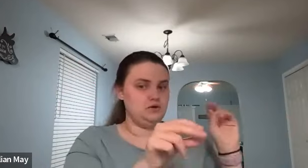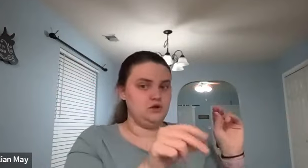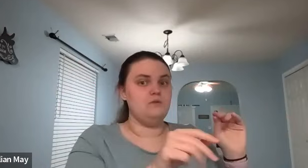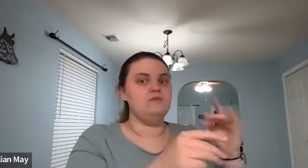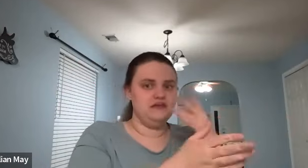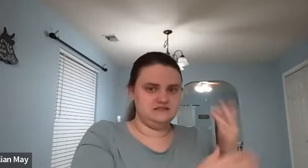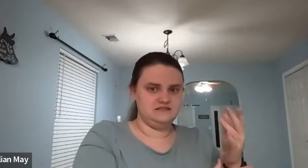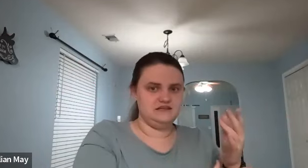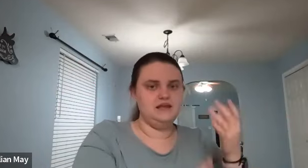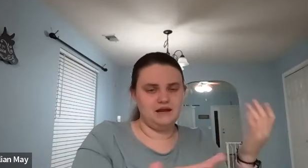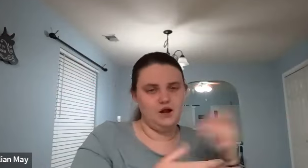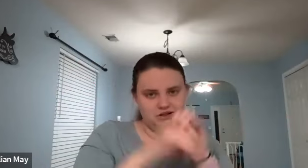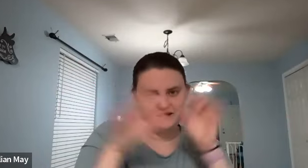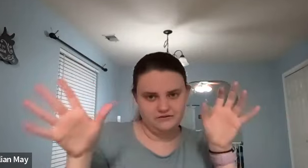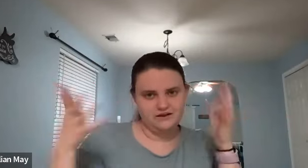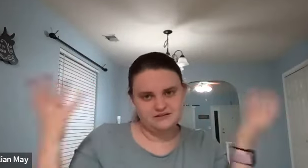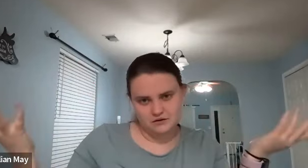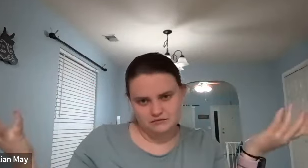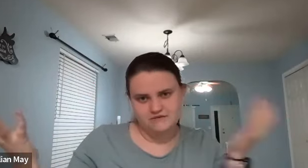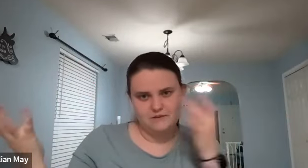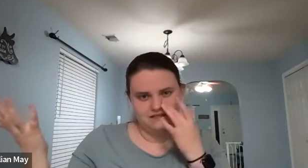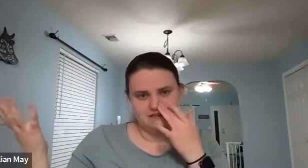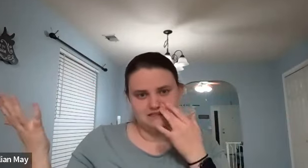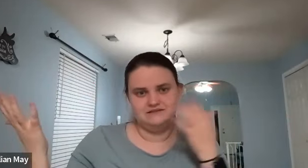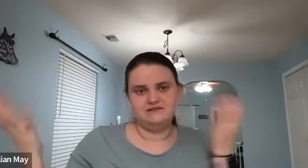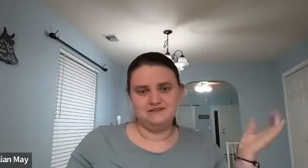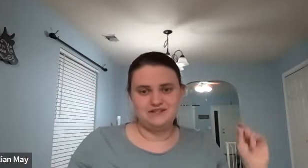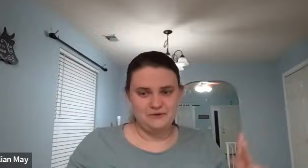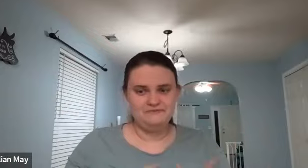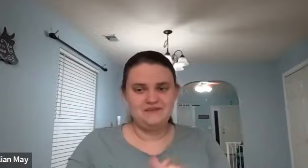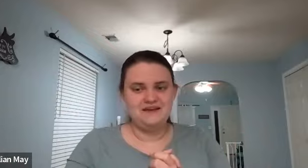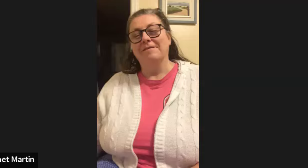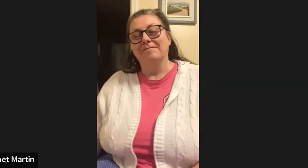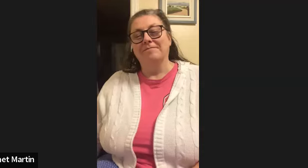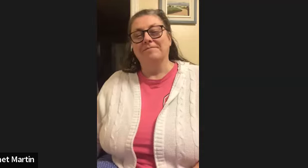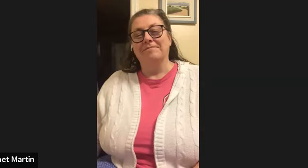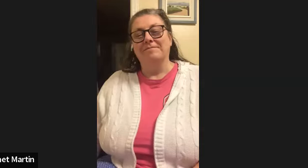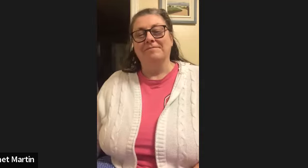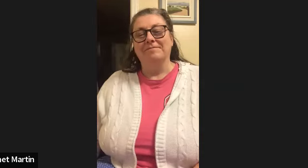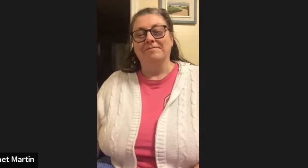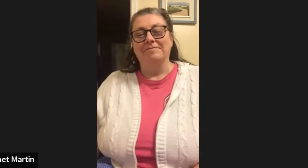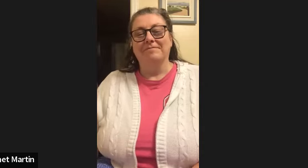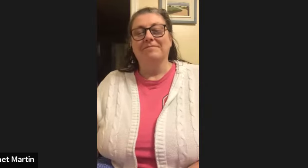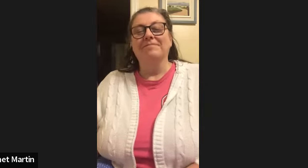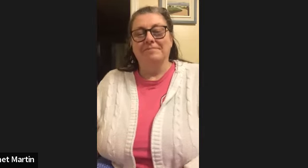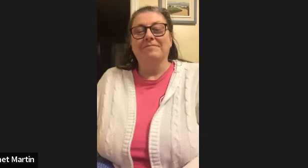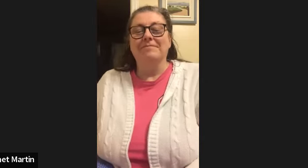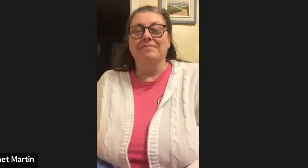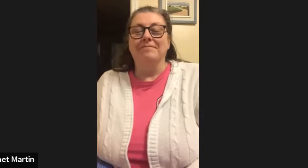no, this. And it might help clarify. So if that makes sense. So, Yeah. but yeah, I like him. He's good. And